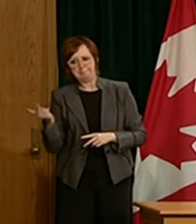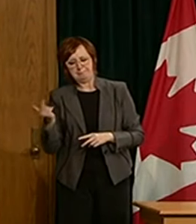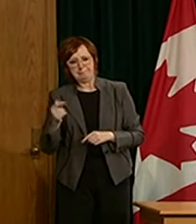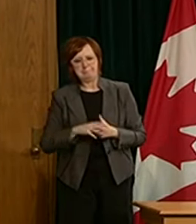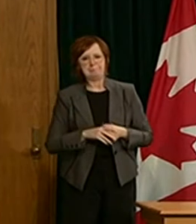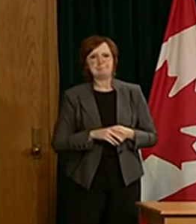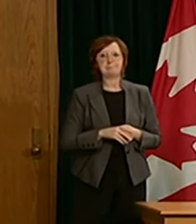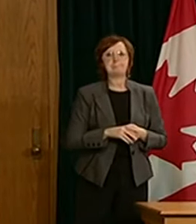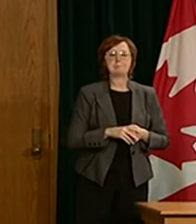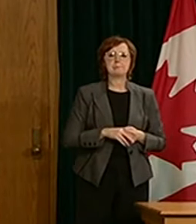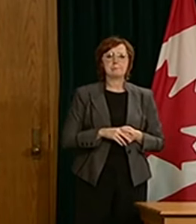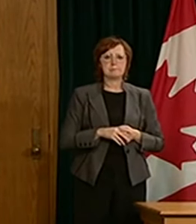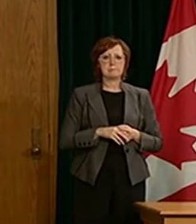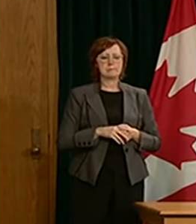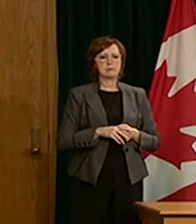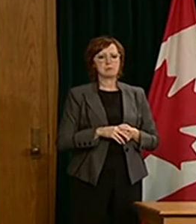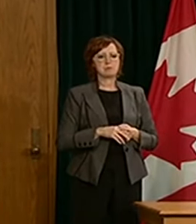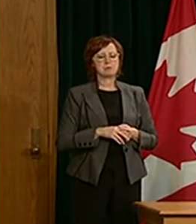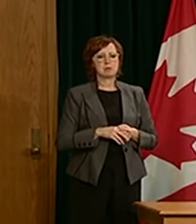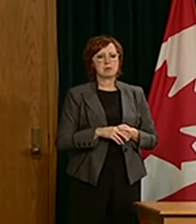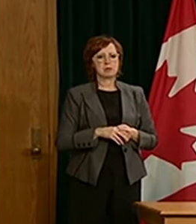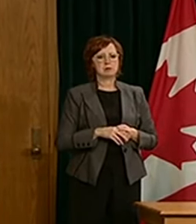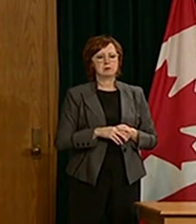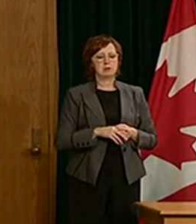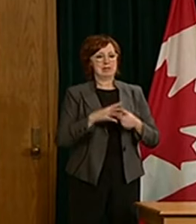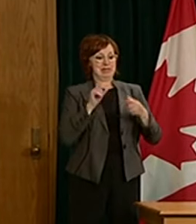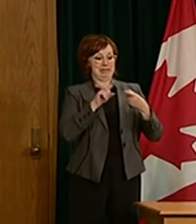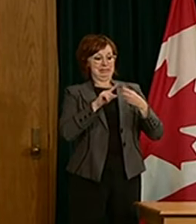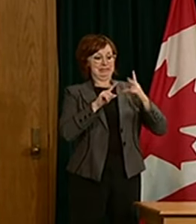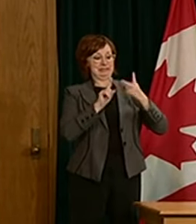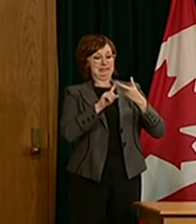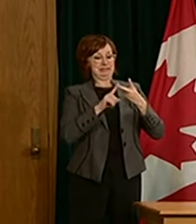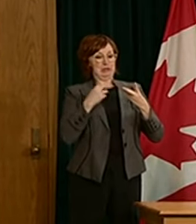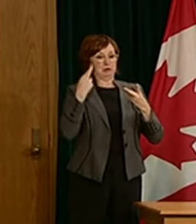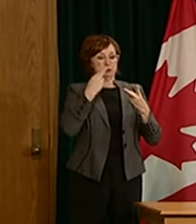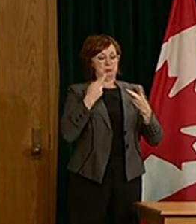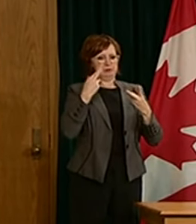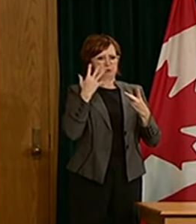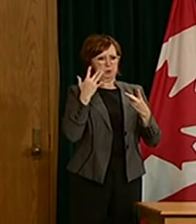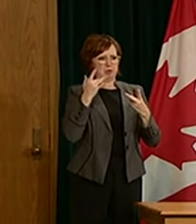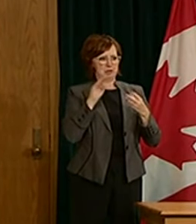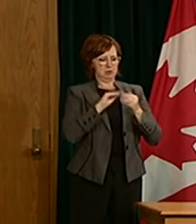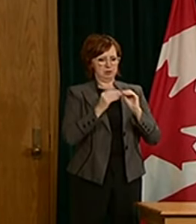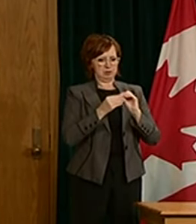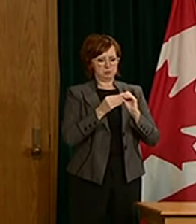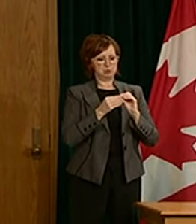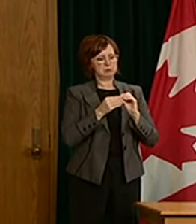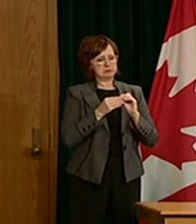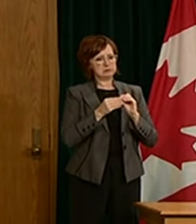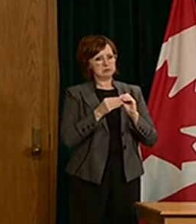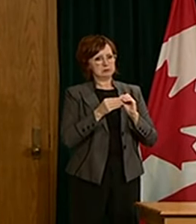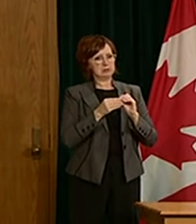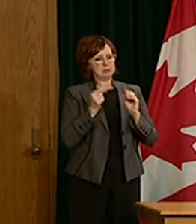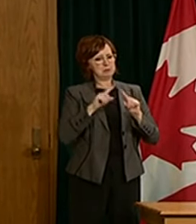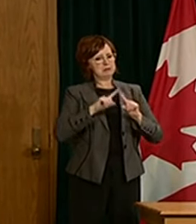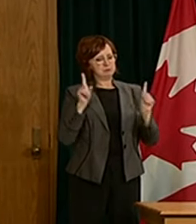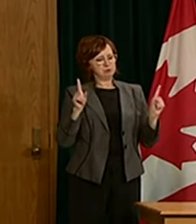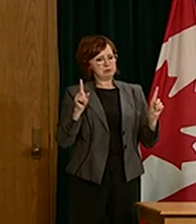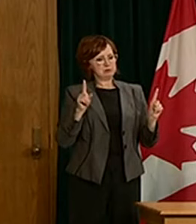modeling in regards to some of the differences in the numbers that are suggested across the province is